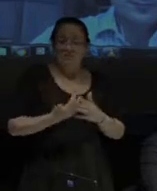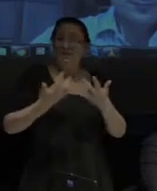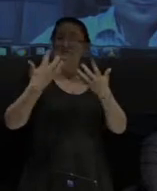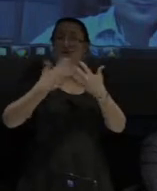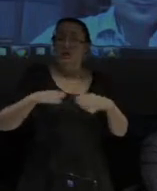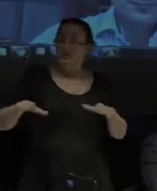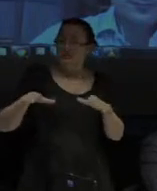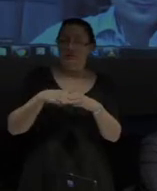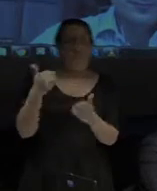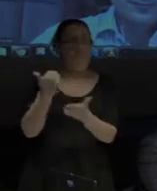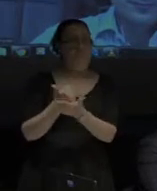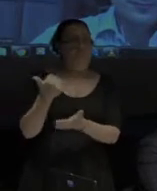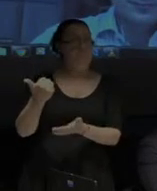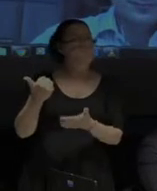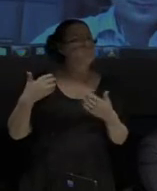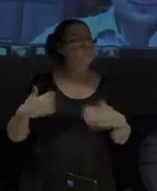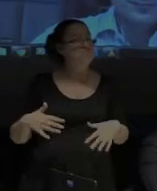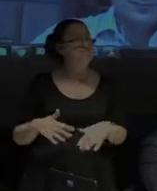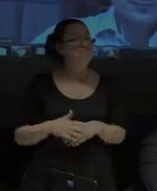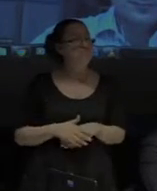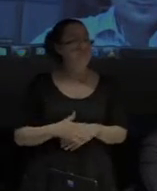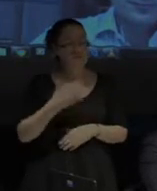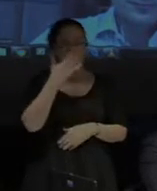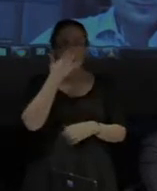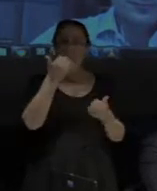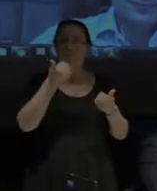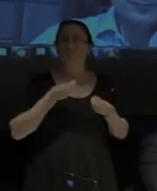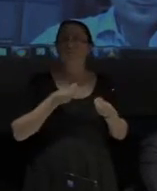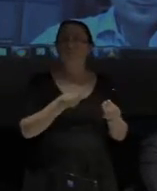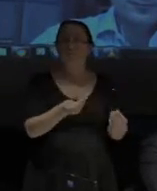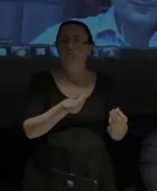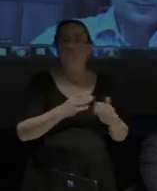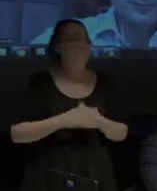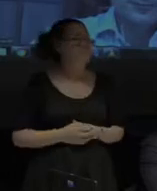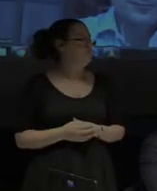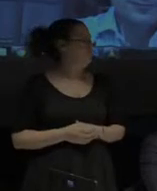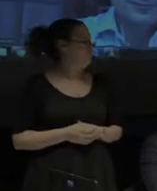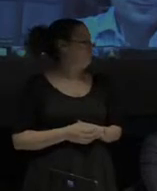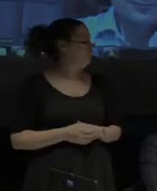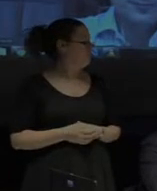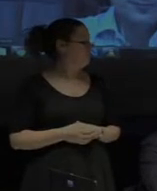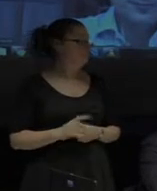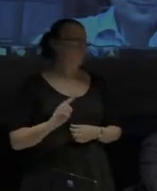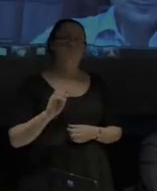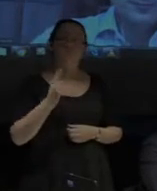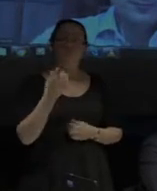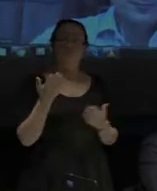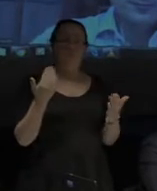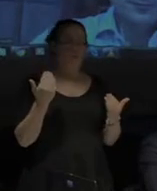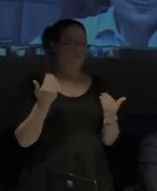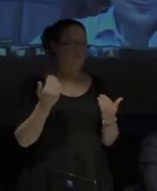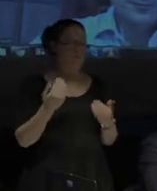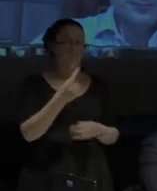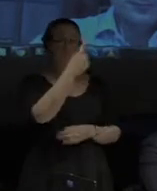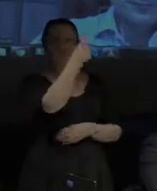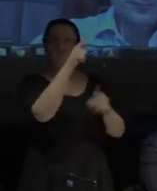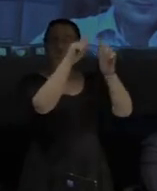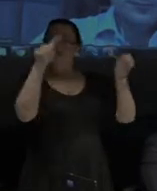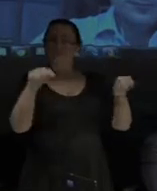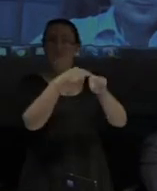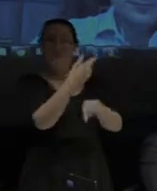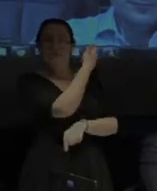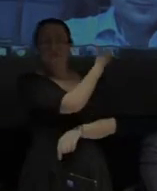been marvelous, and it's looking good. So first of all, I'd like to welcome on the big screen behind us, and